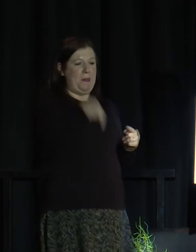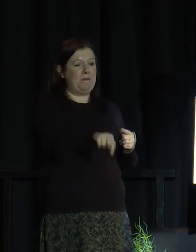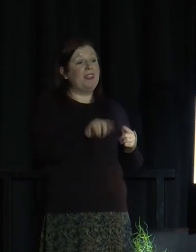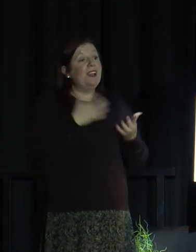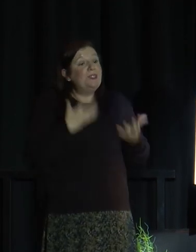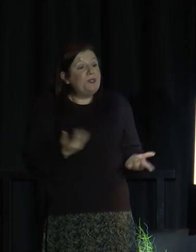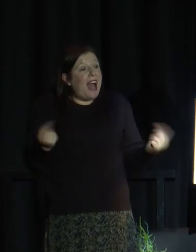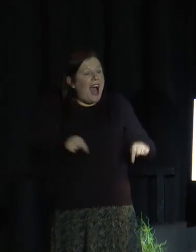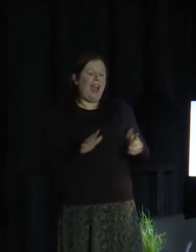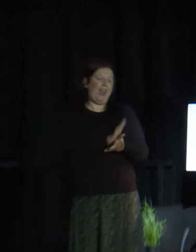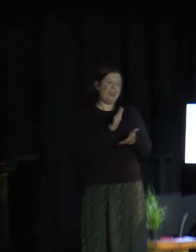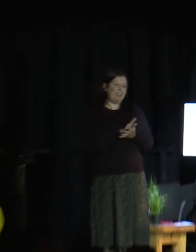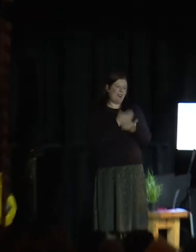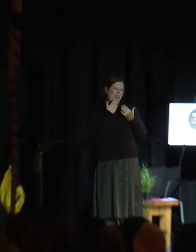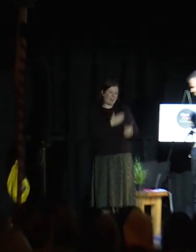your day.